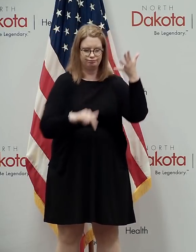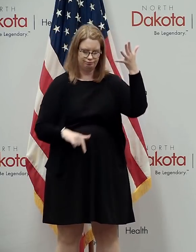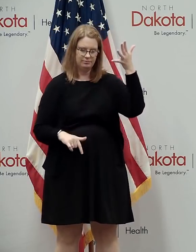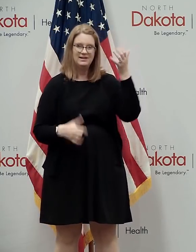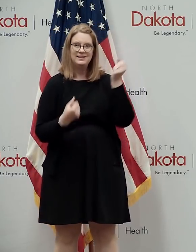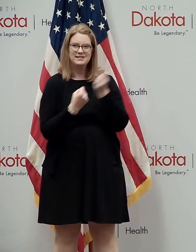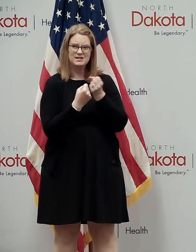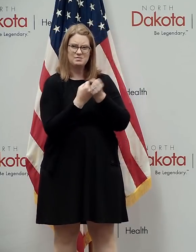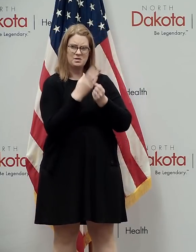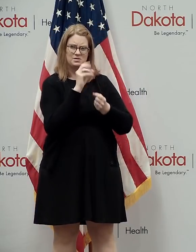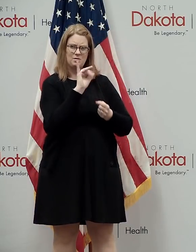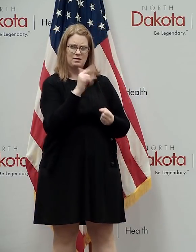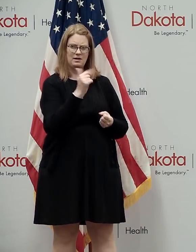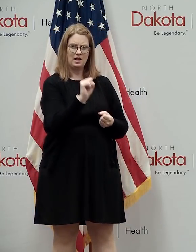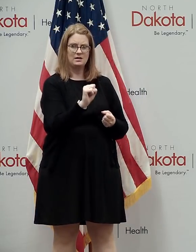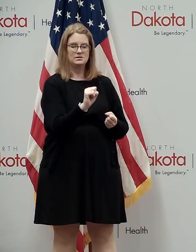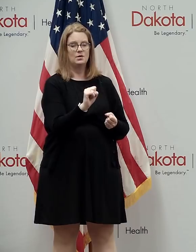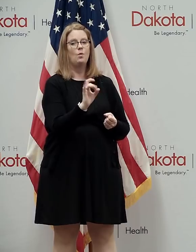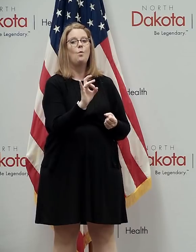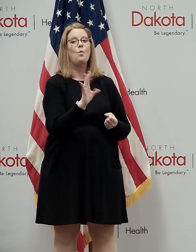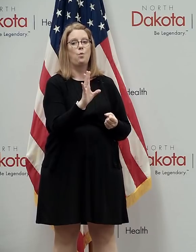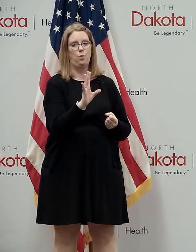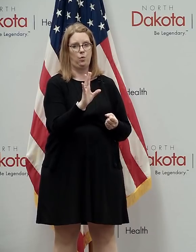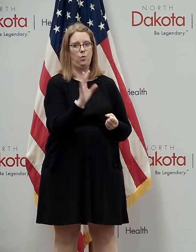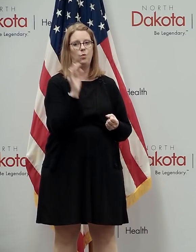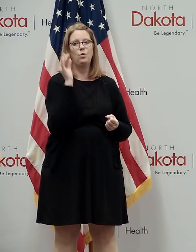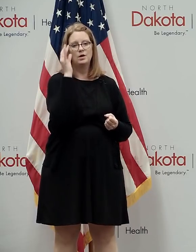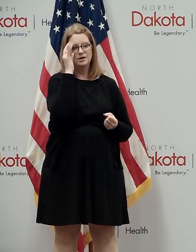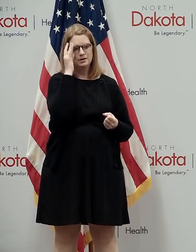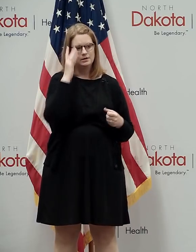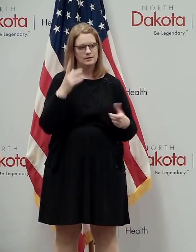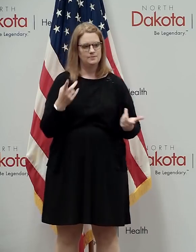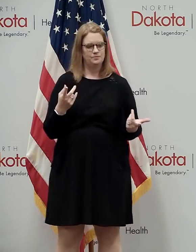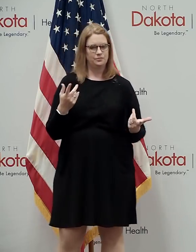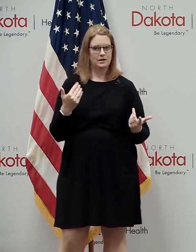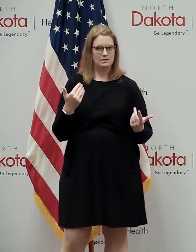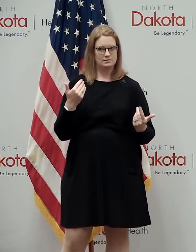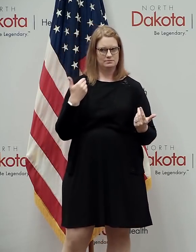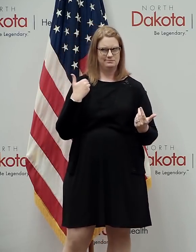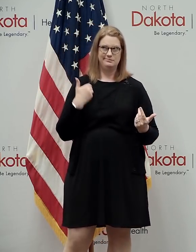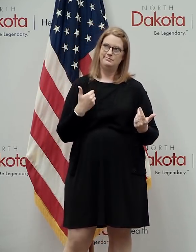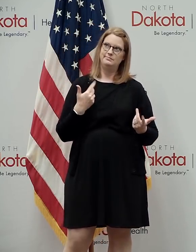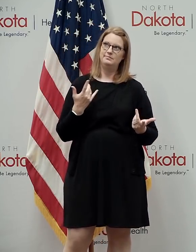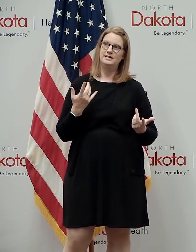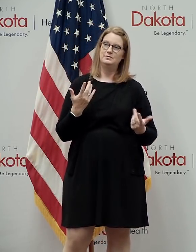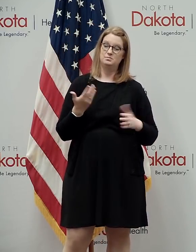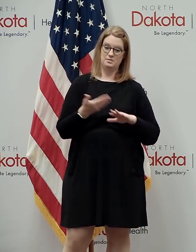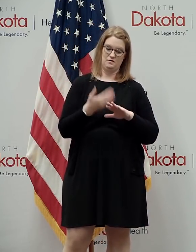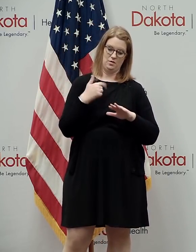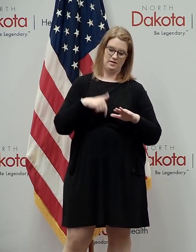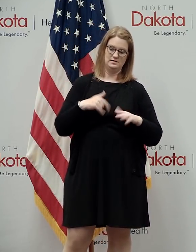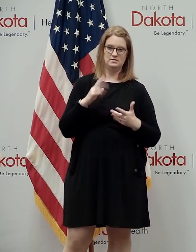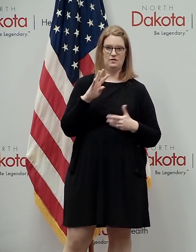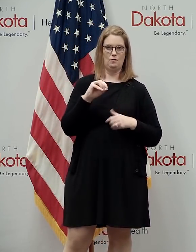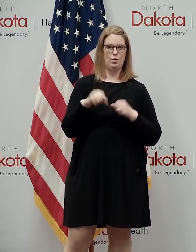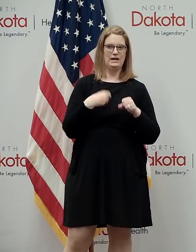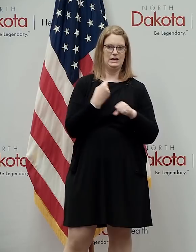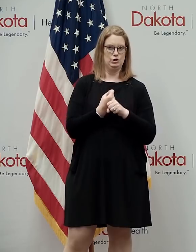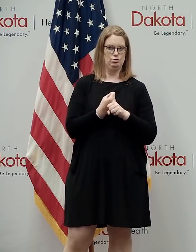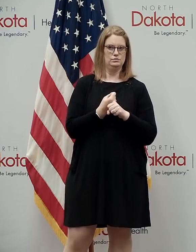this industry. And so it is, and for me, as someone who spent now close to prior to this, 40 years,